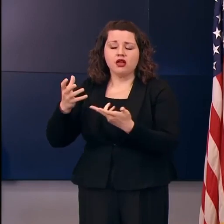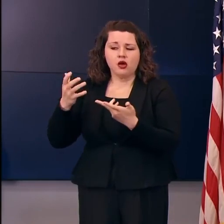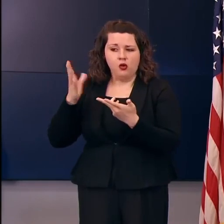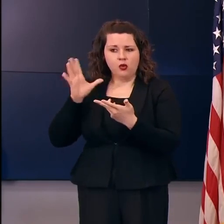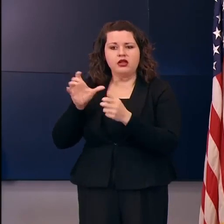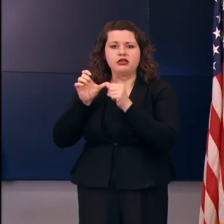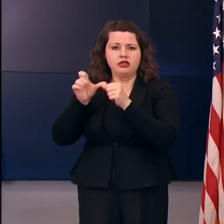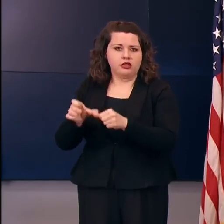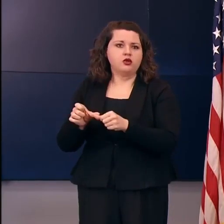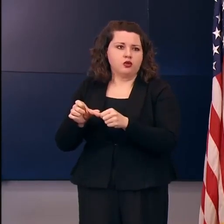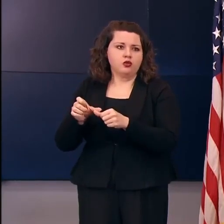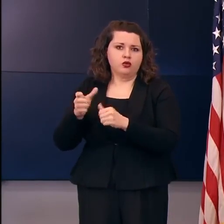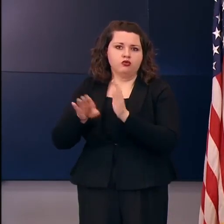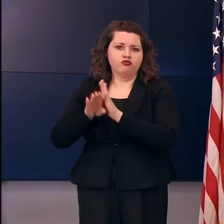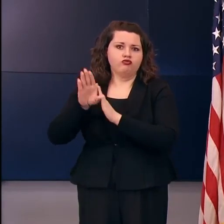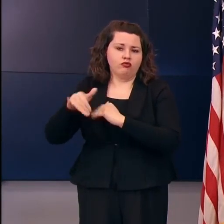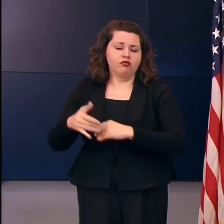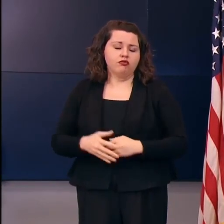going forward.